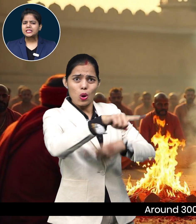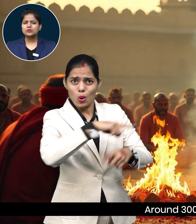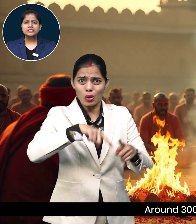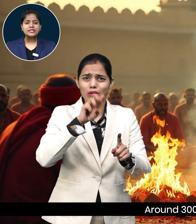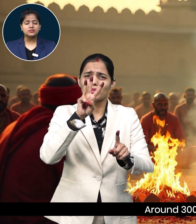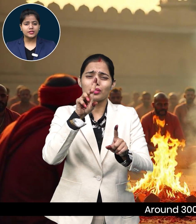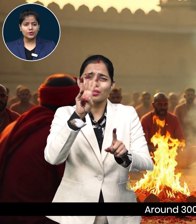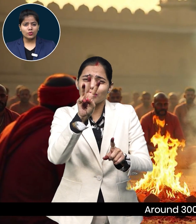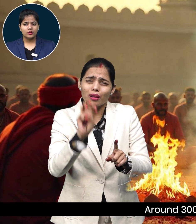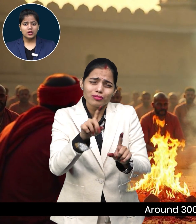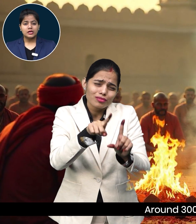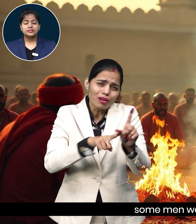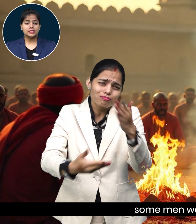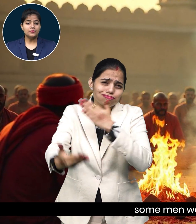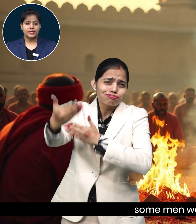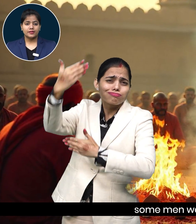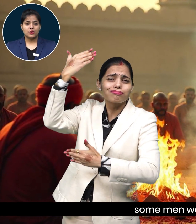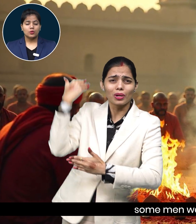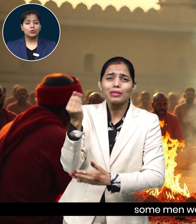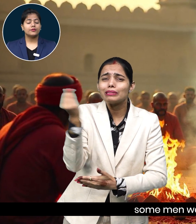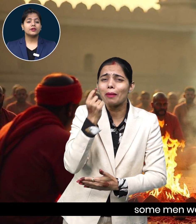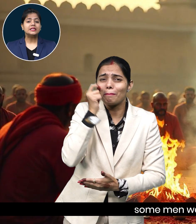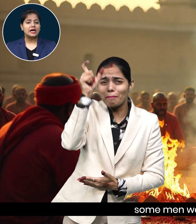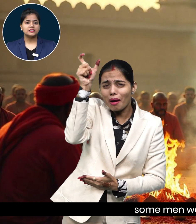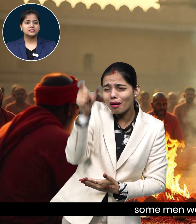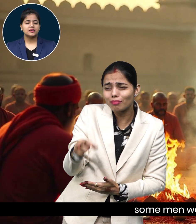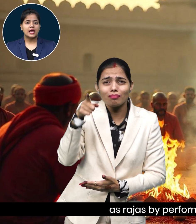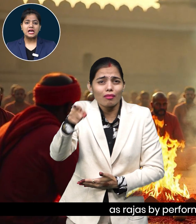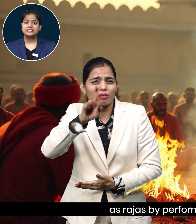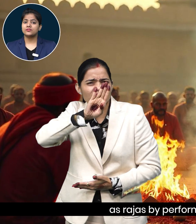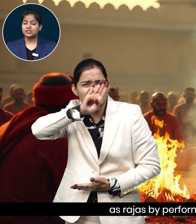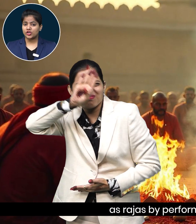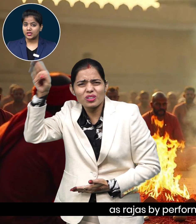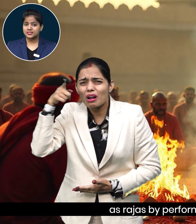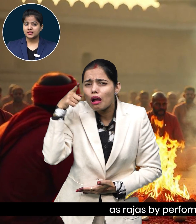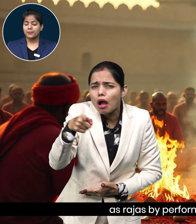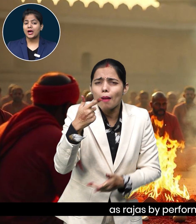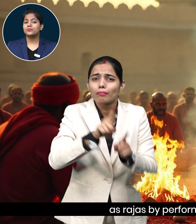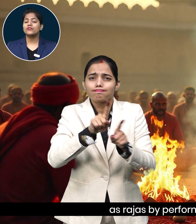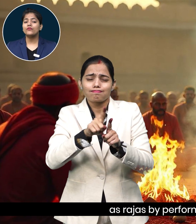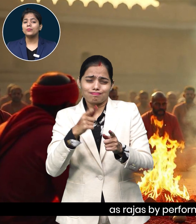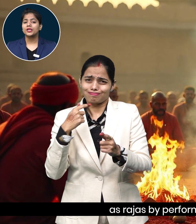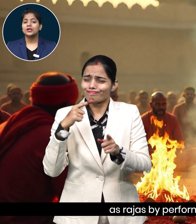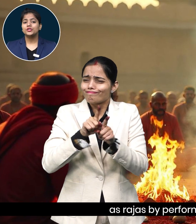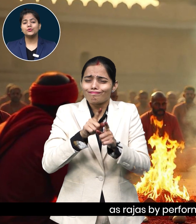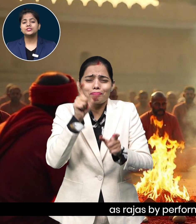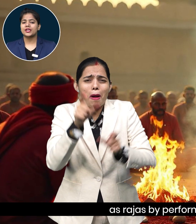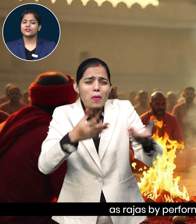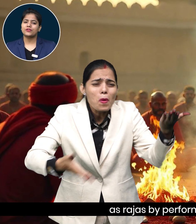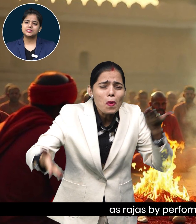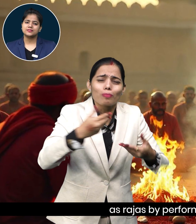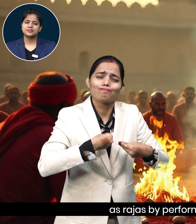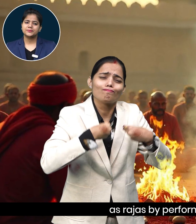Around 3000 years ago, some men were recognized as Rajas by performing